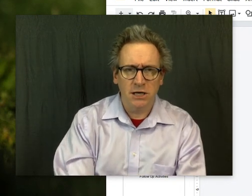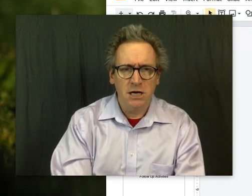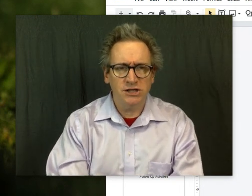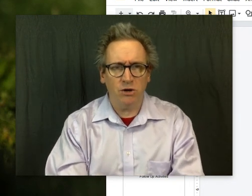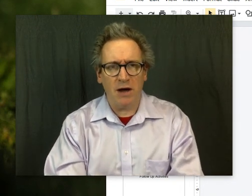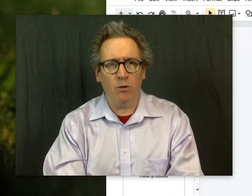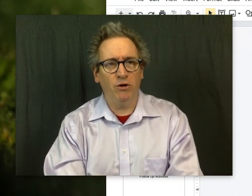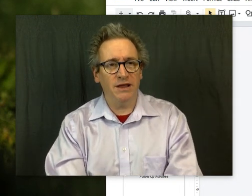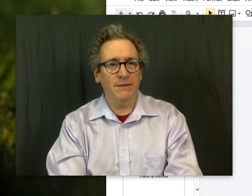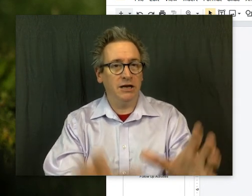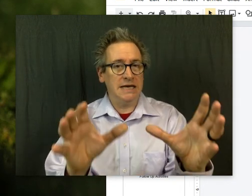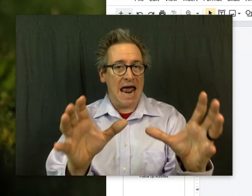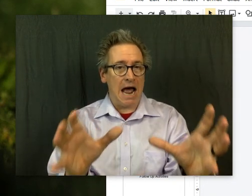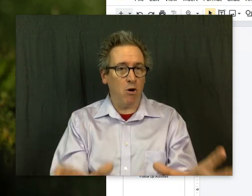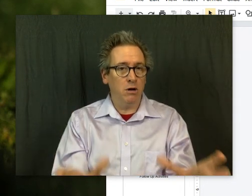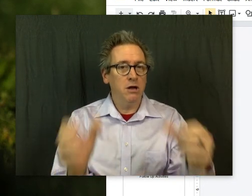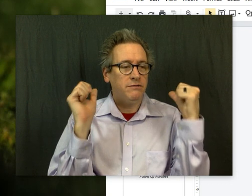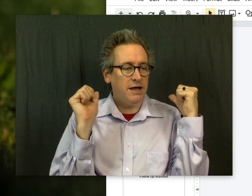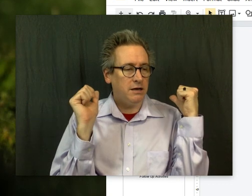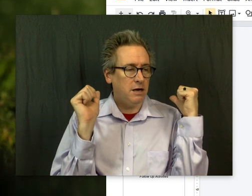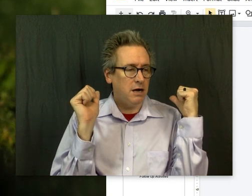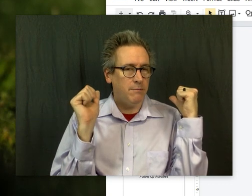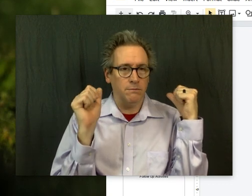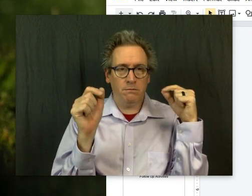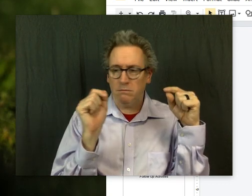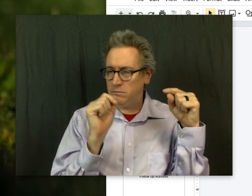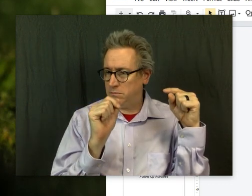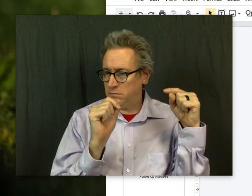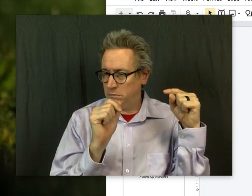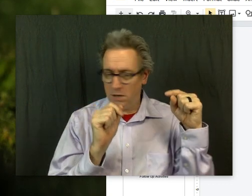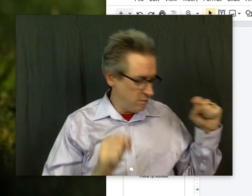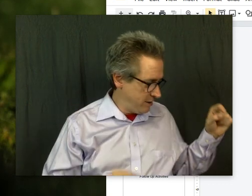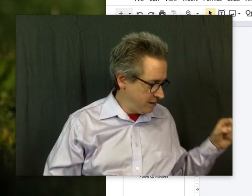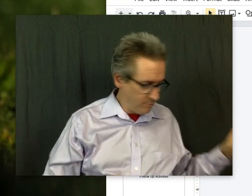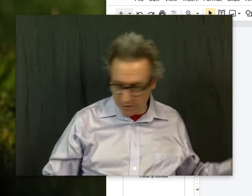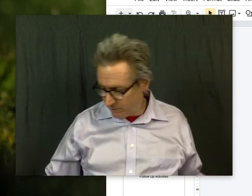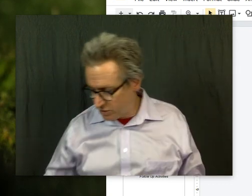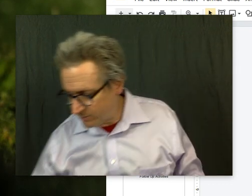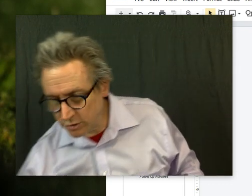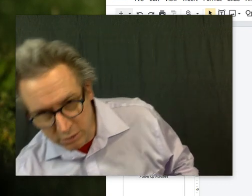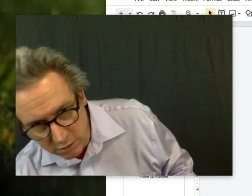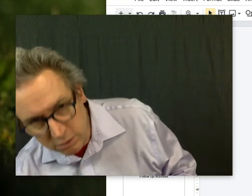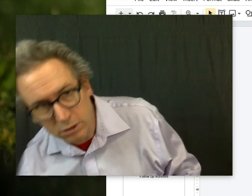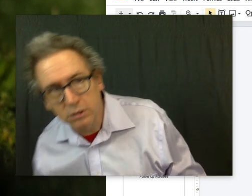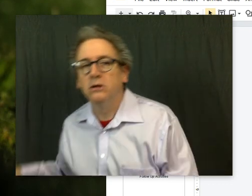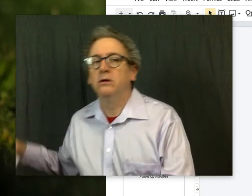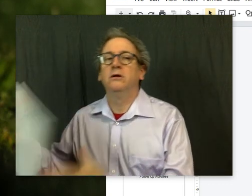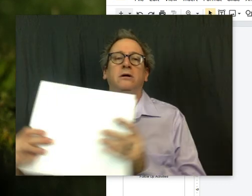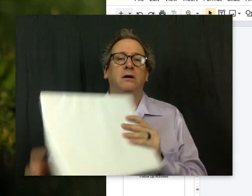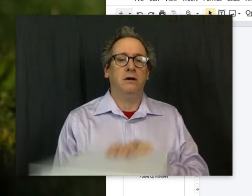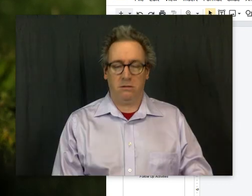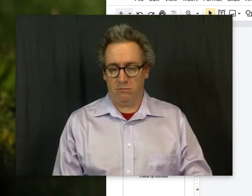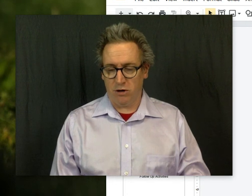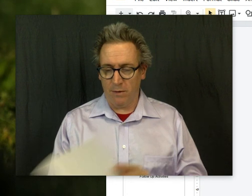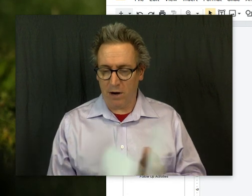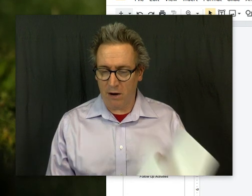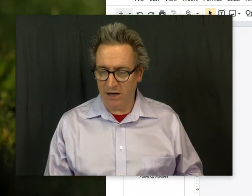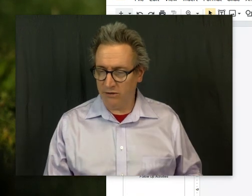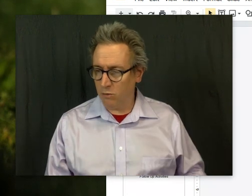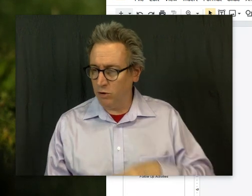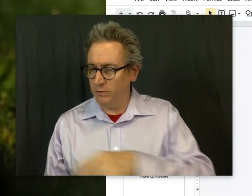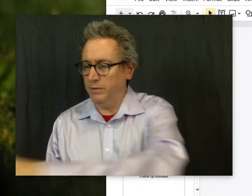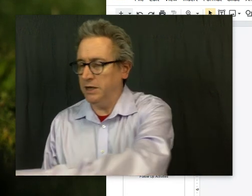screencast, so I will put them in now that I need to pull up the chapter. I don't remember